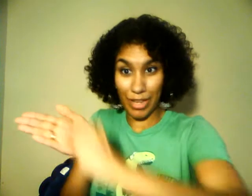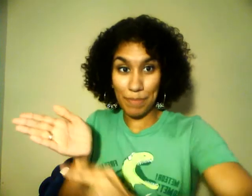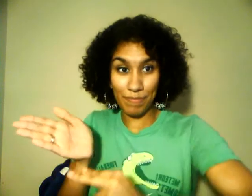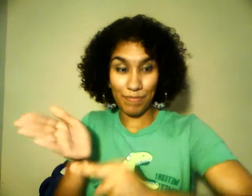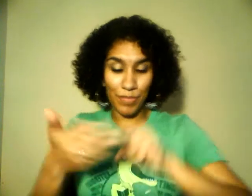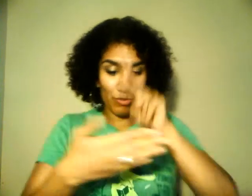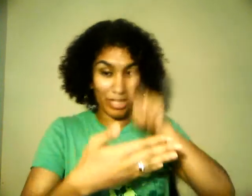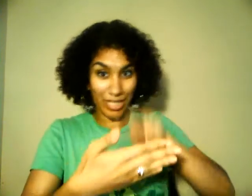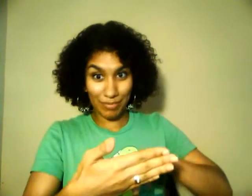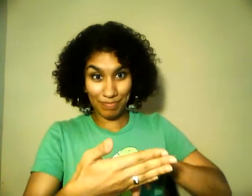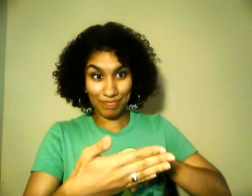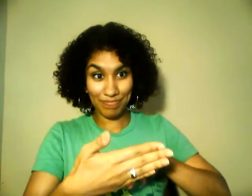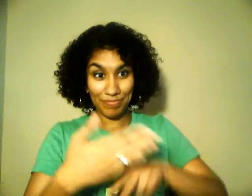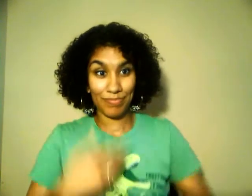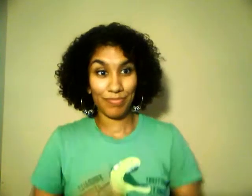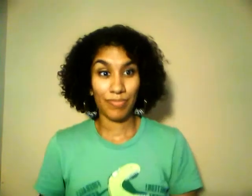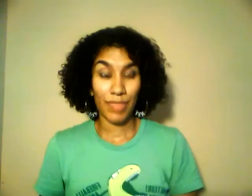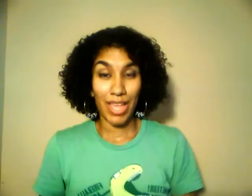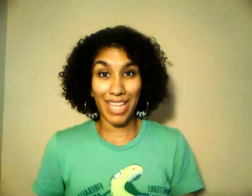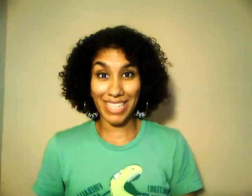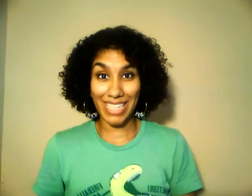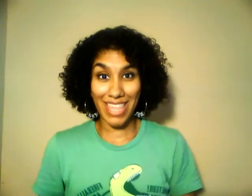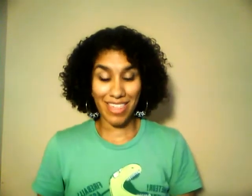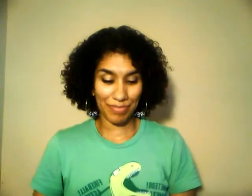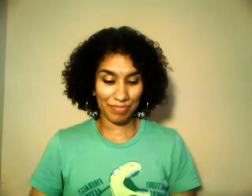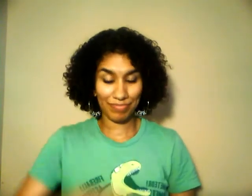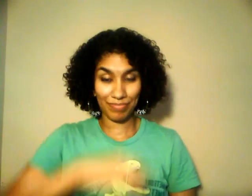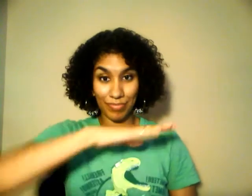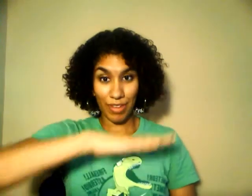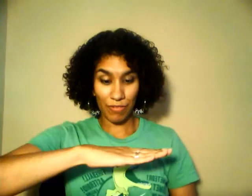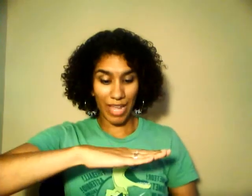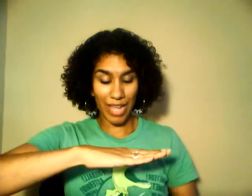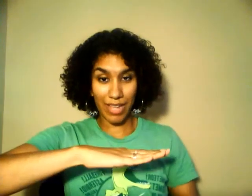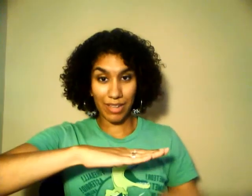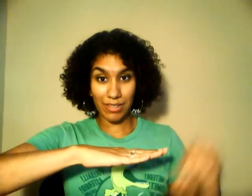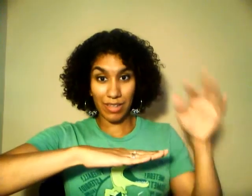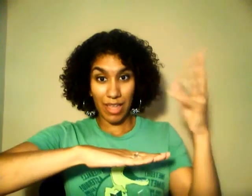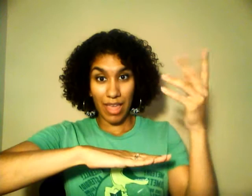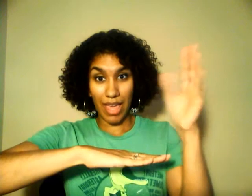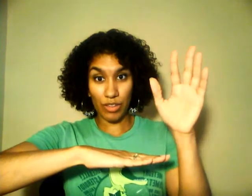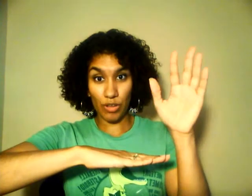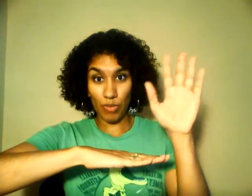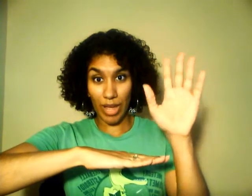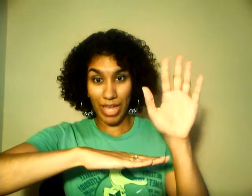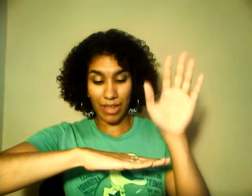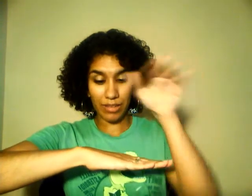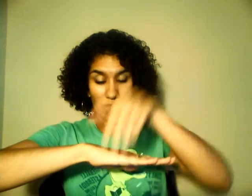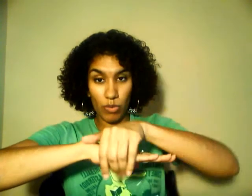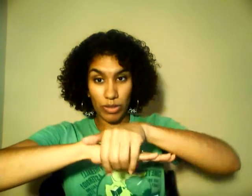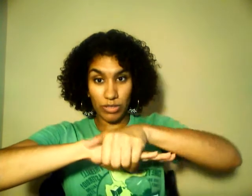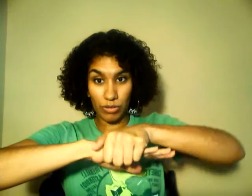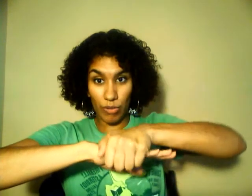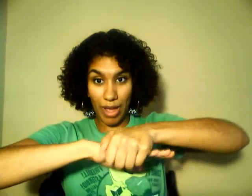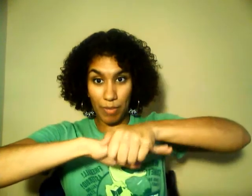Okay. Reading. English. A flat hand. And your right hand is going to grab the